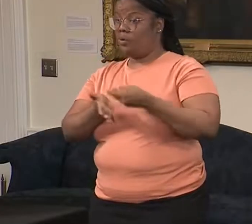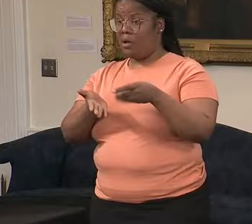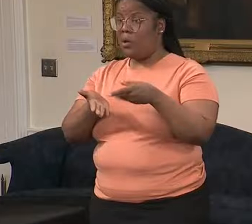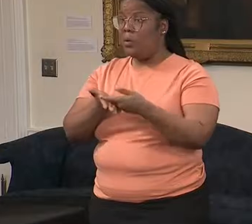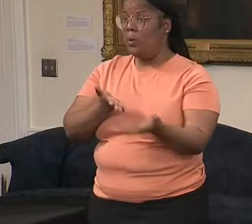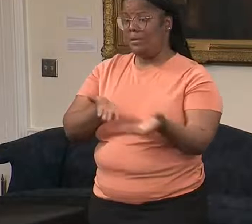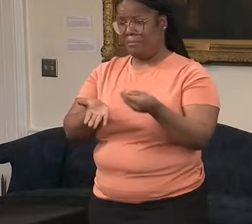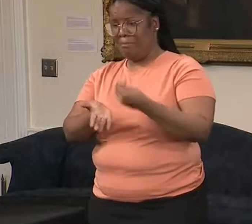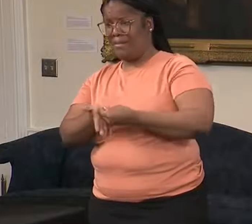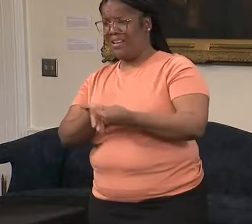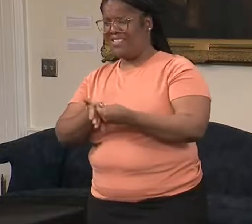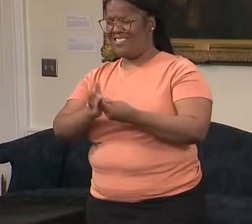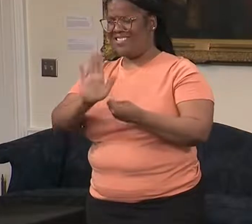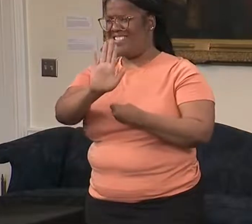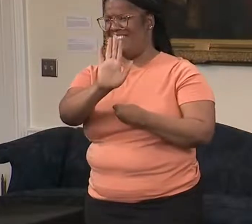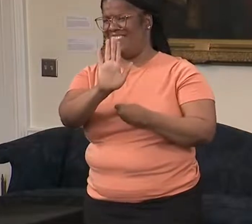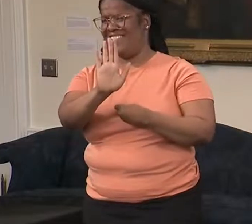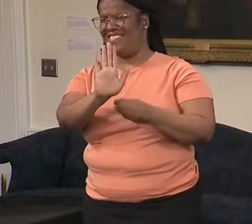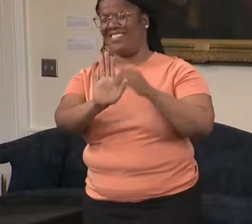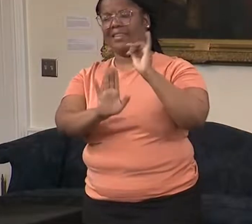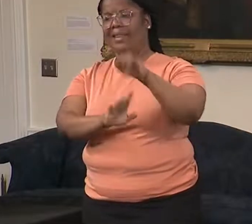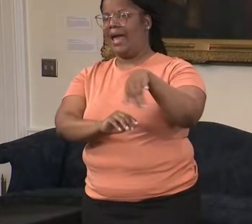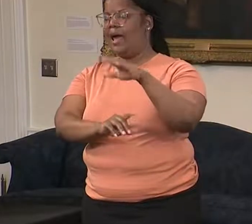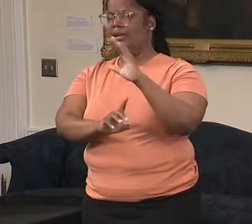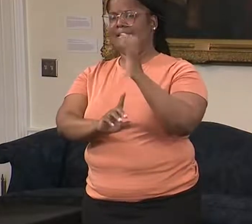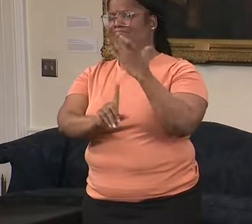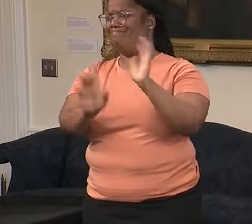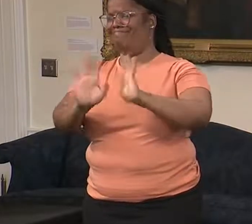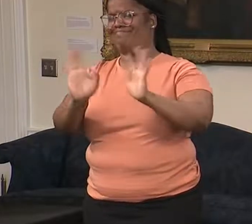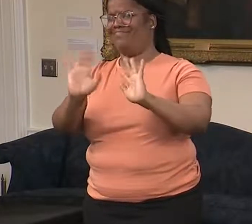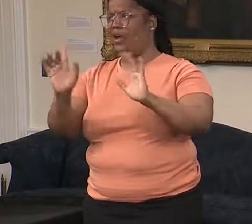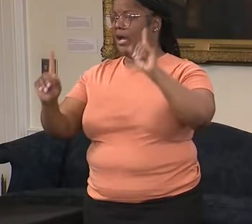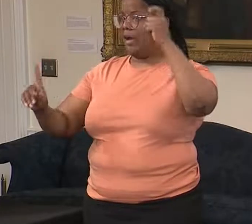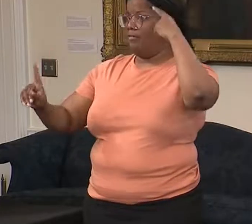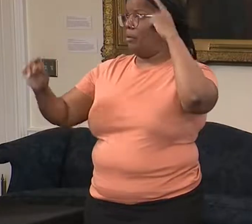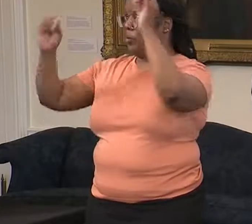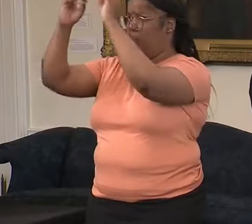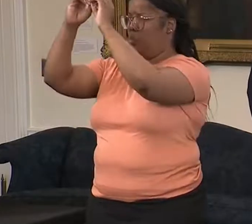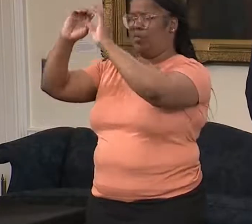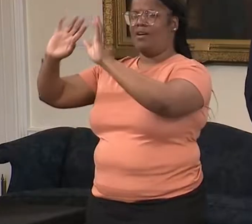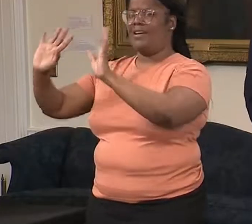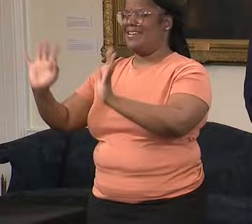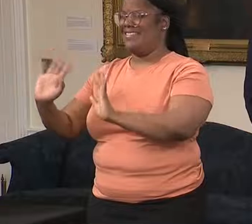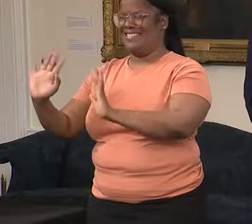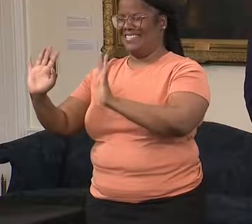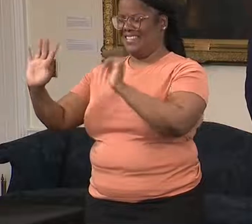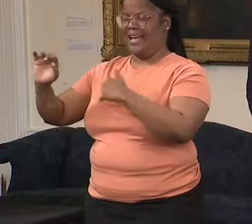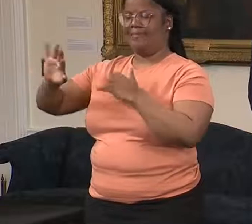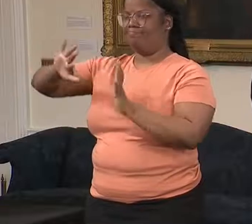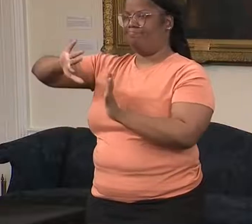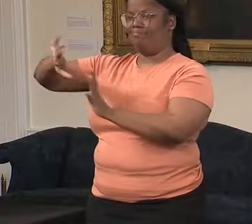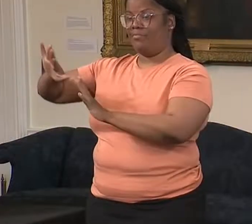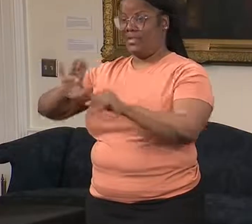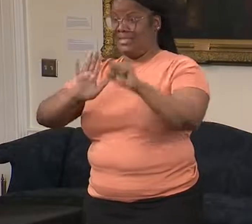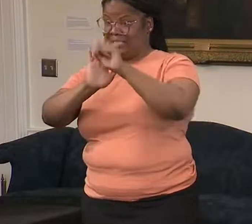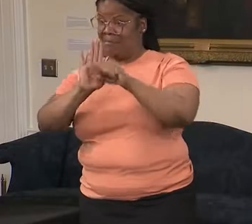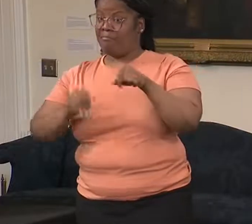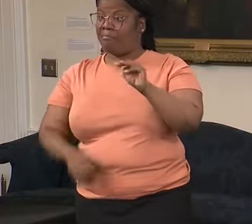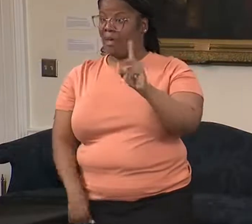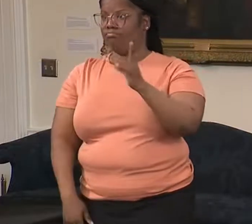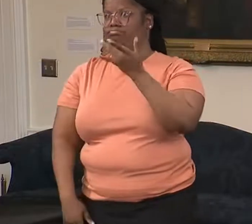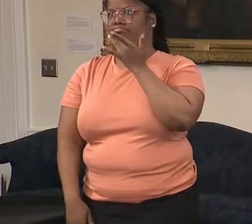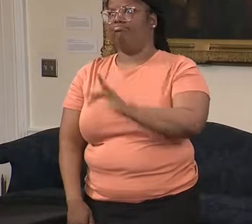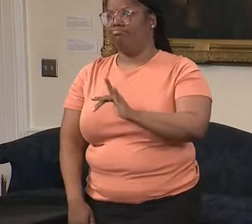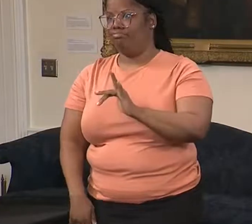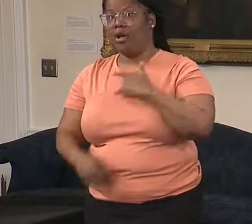We used every single one of the 500,000 kits. It was tremendous. We were the only state in the country to acquire any of them. It was unanimously approved by the Board of